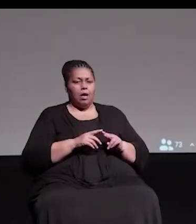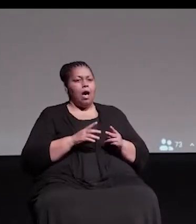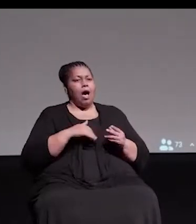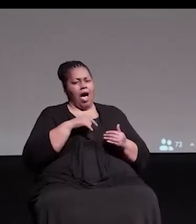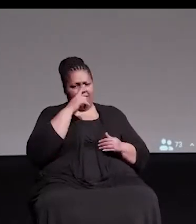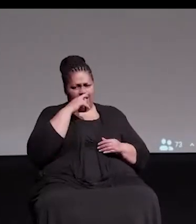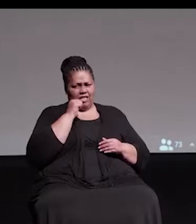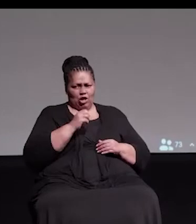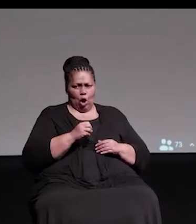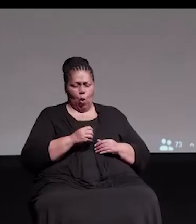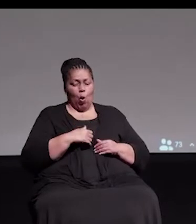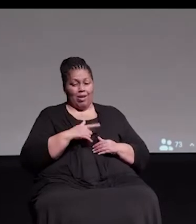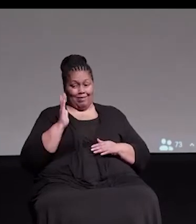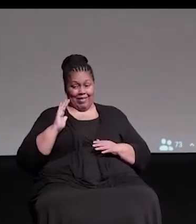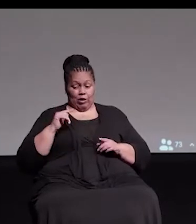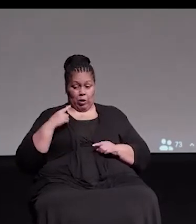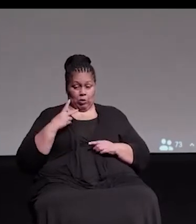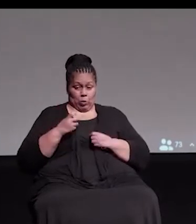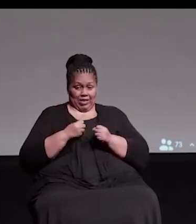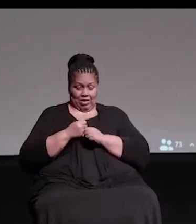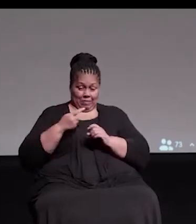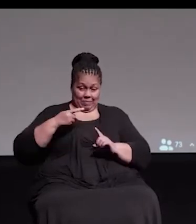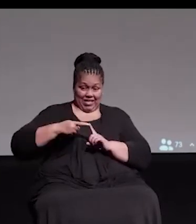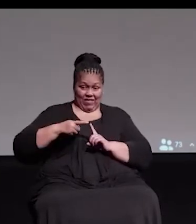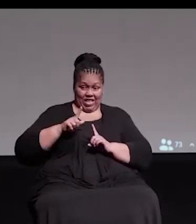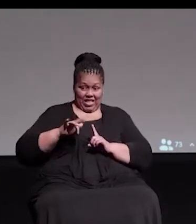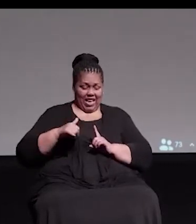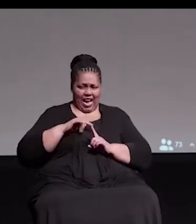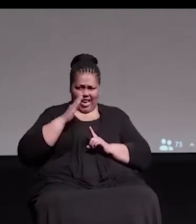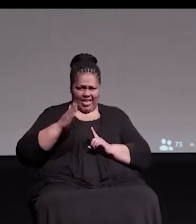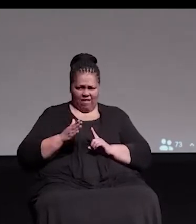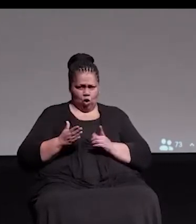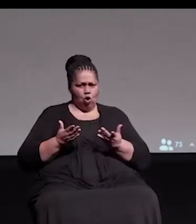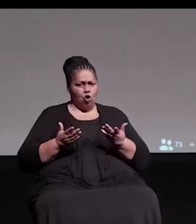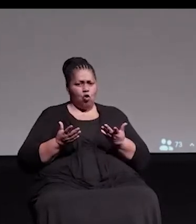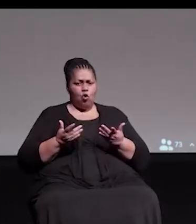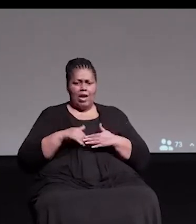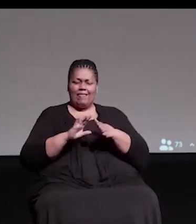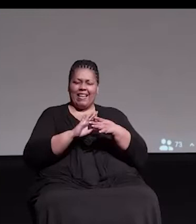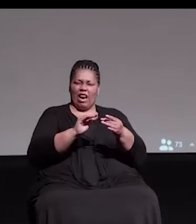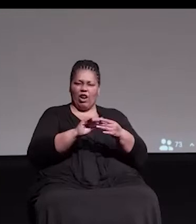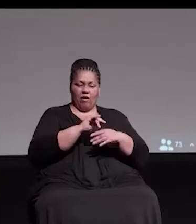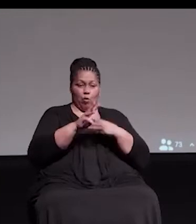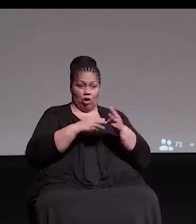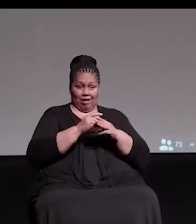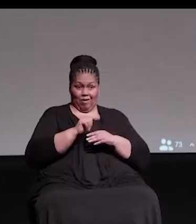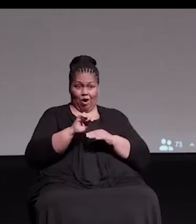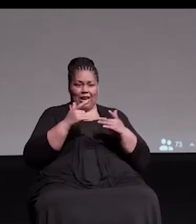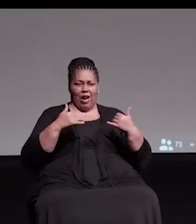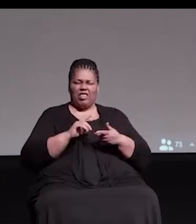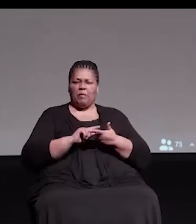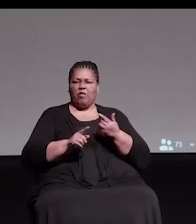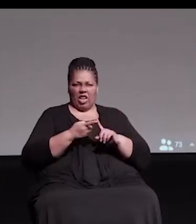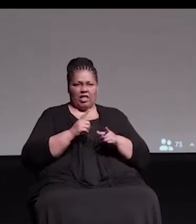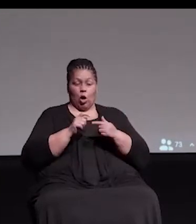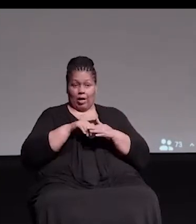I mean, in the past couple of years in particular, I've never really been in the narrative world at all. And now I have some friends that are